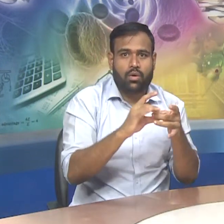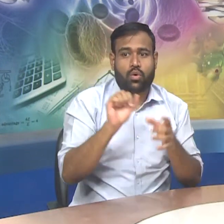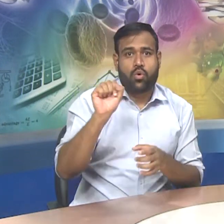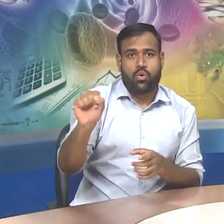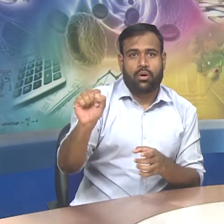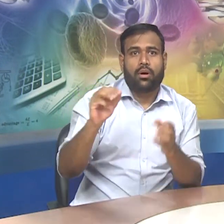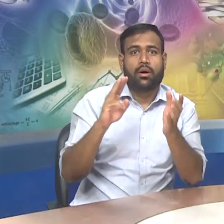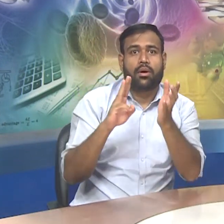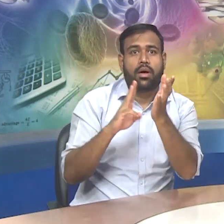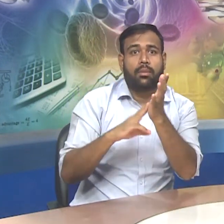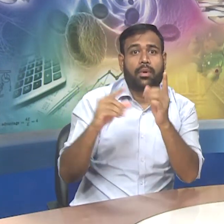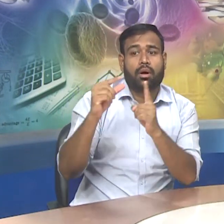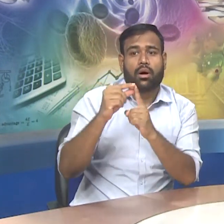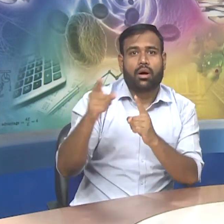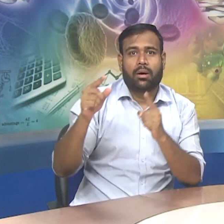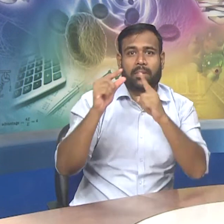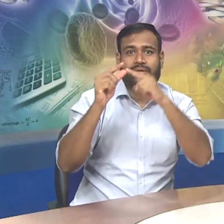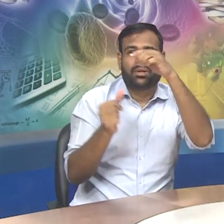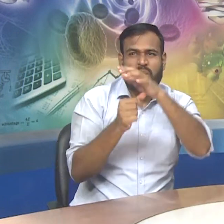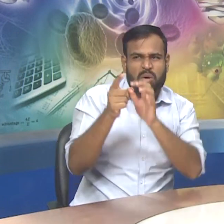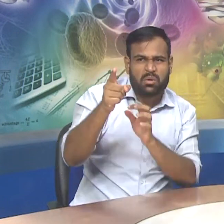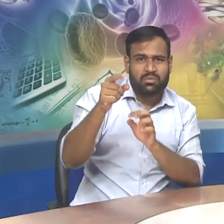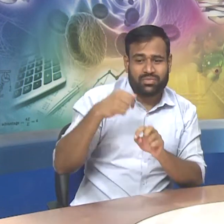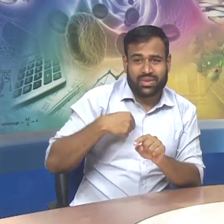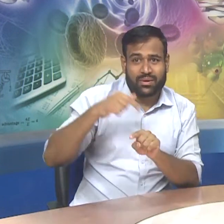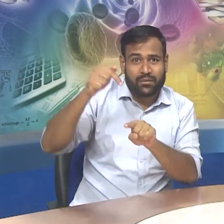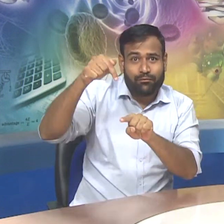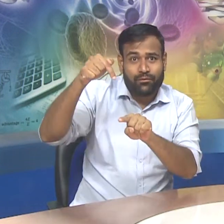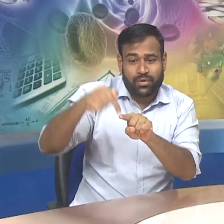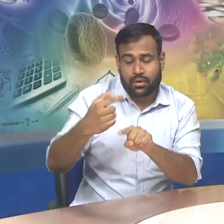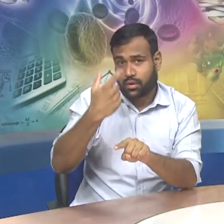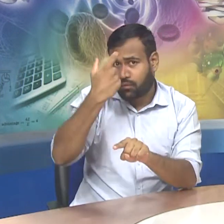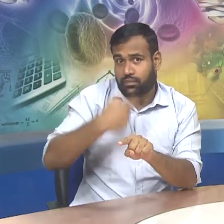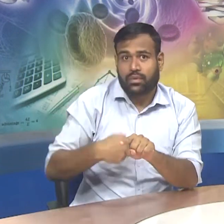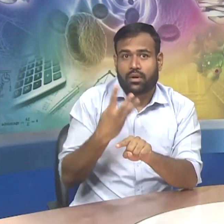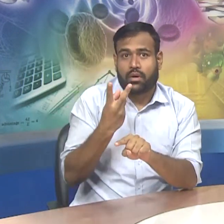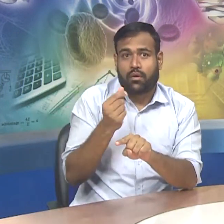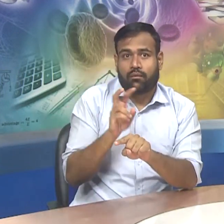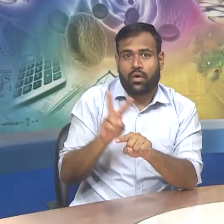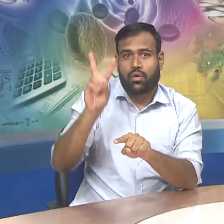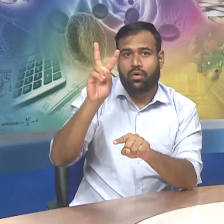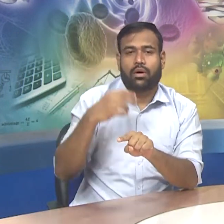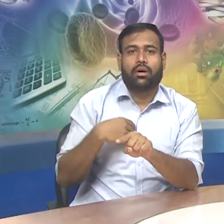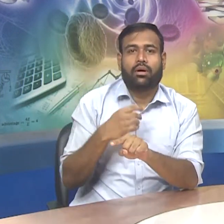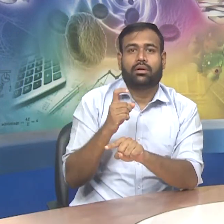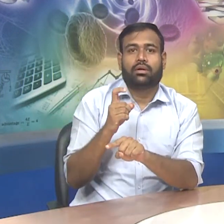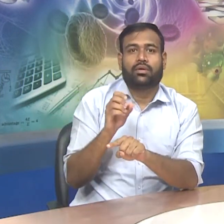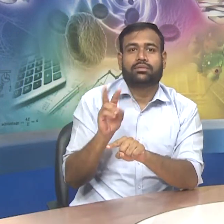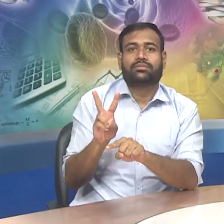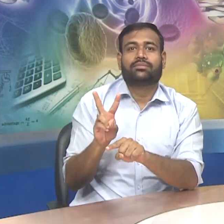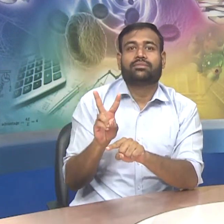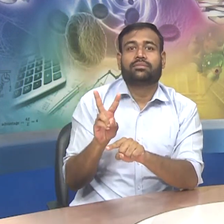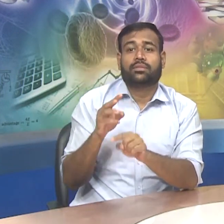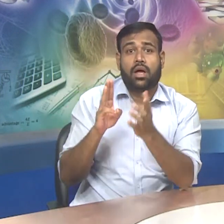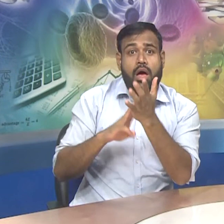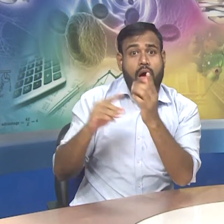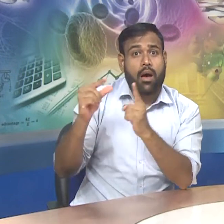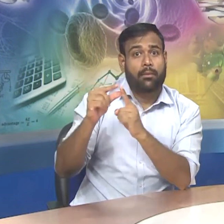and if it is less than 50, it would be ignored. So at both the stages, if the remainder is less than 50% of the